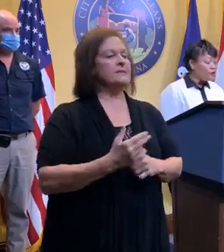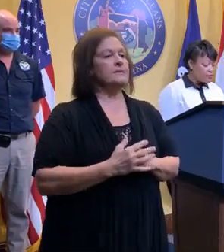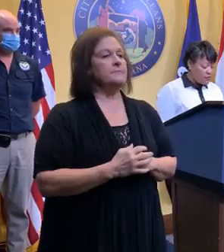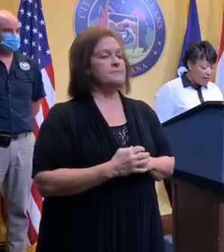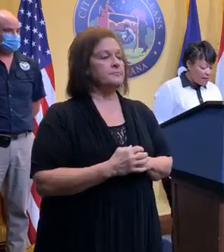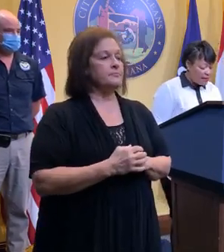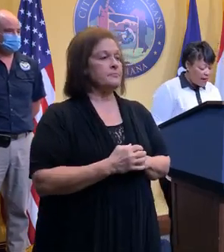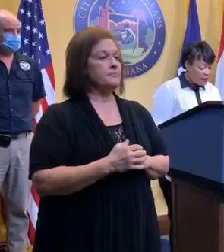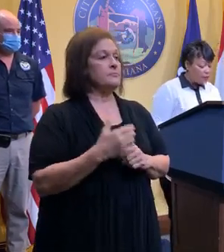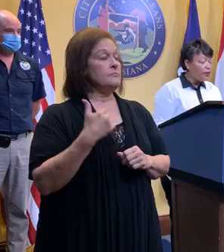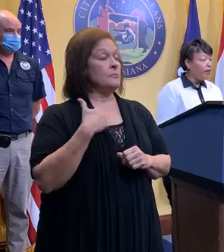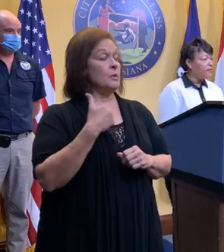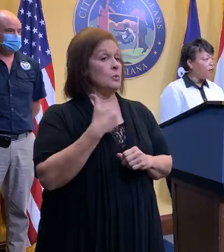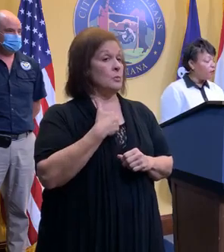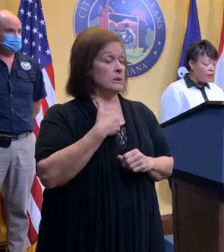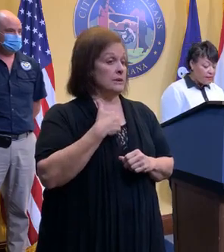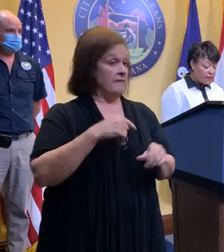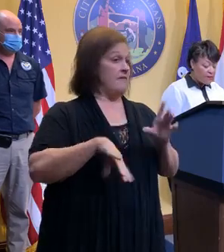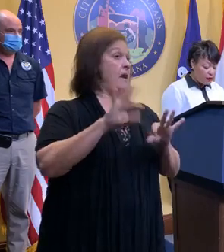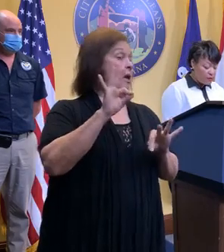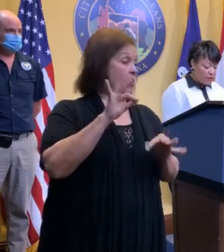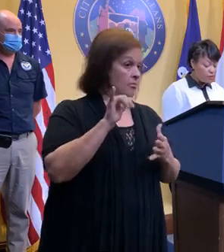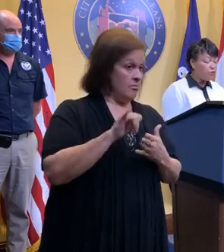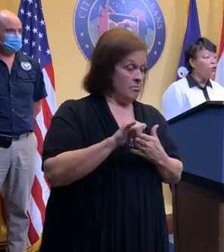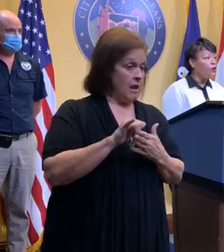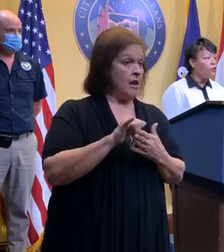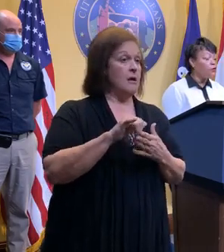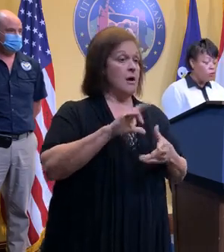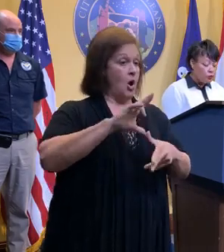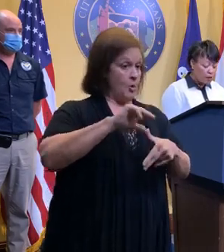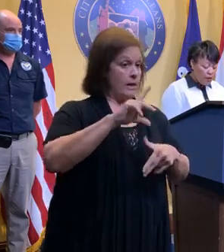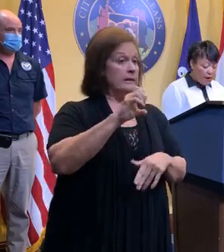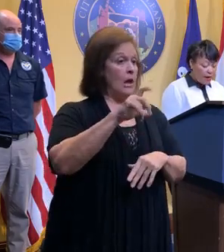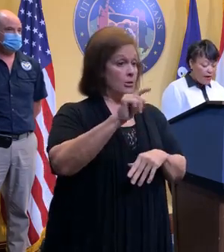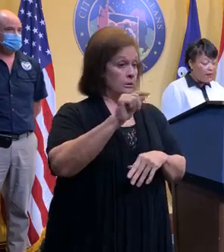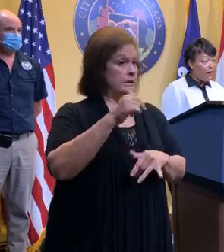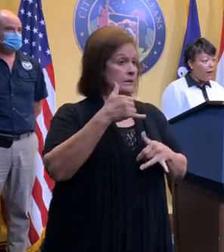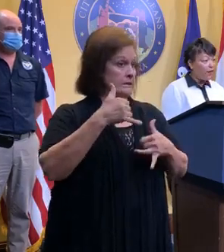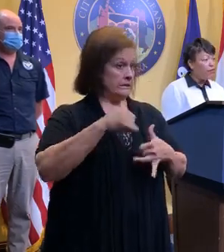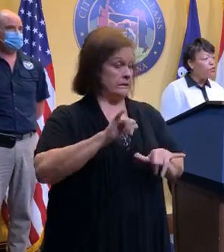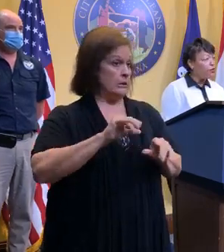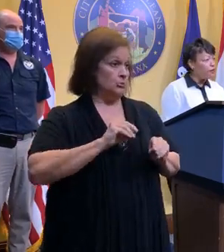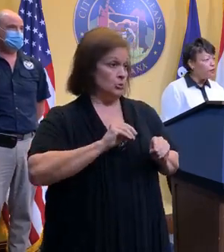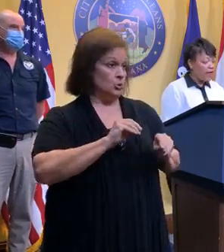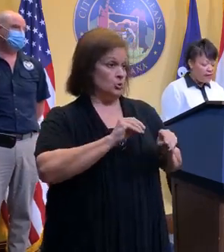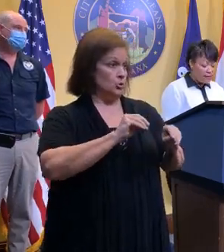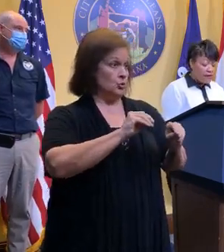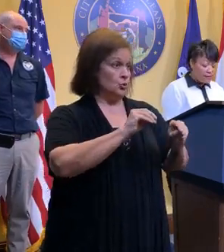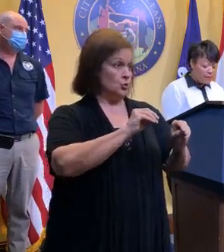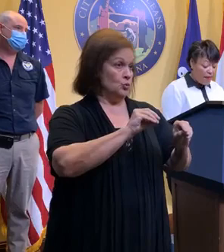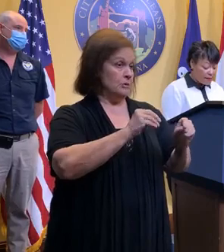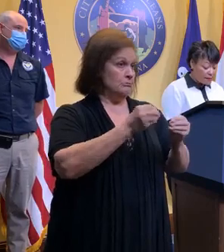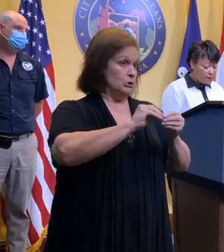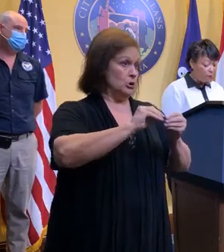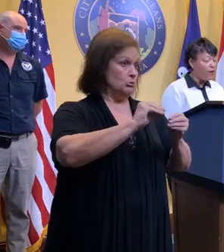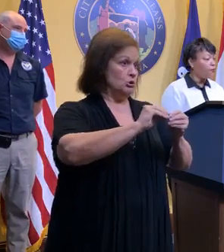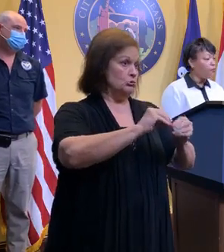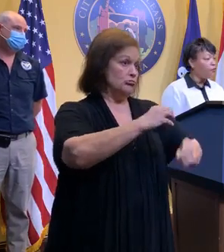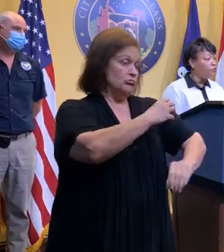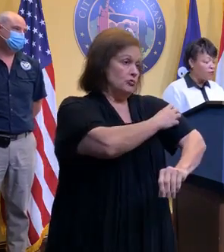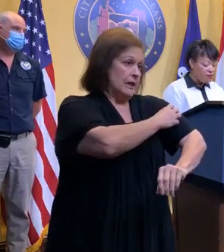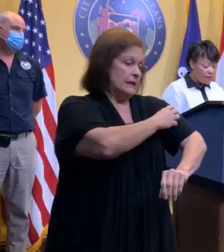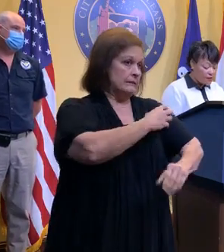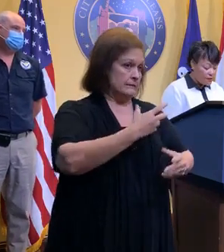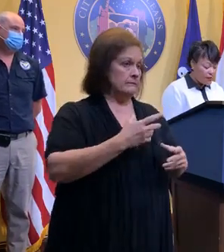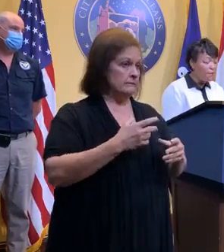we understand that Hurricane Delta is very much still on the move and is strengthening, and it's expected to